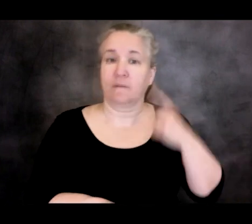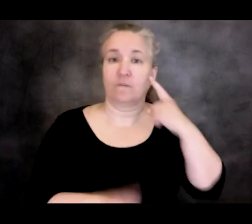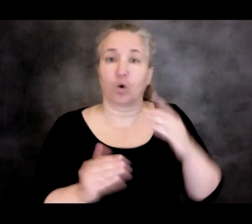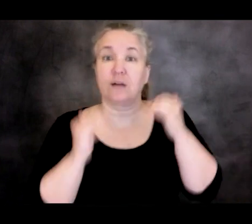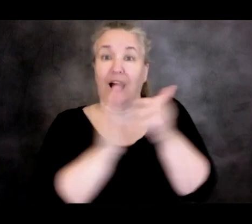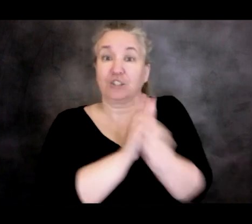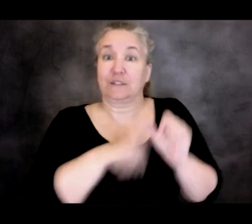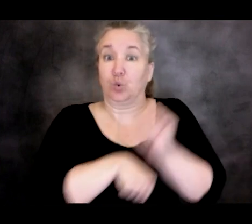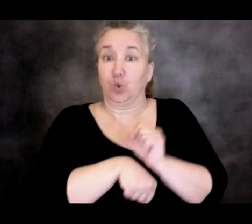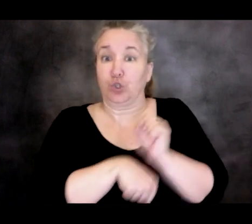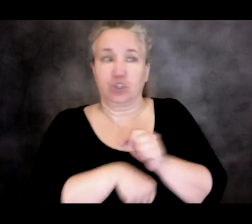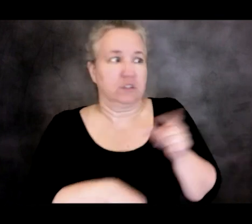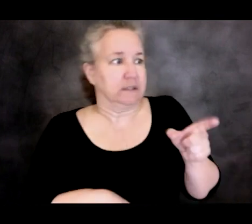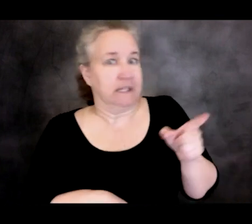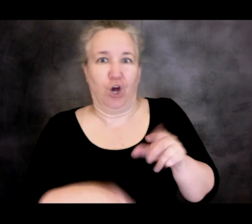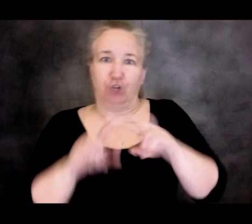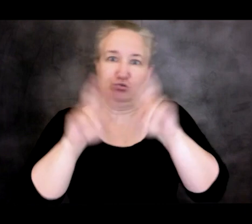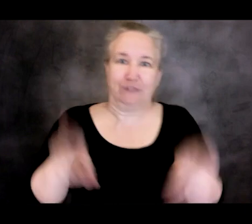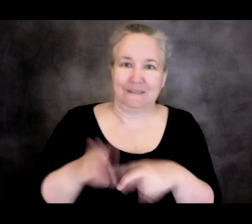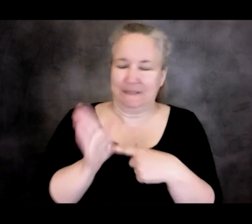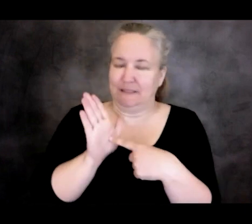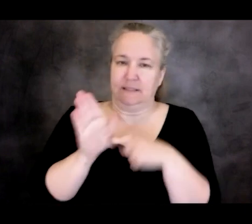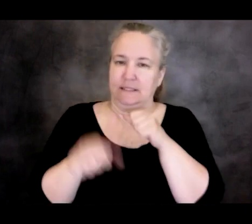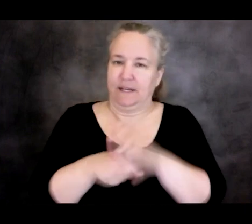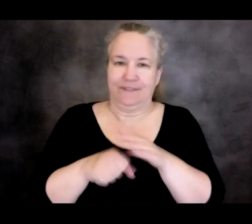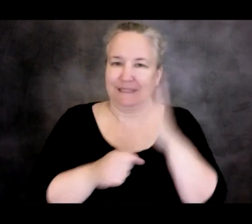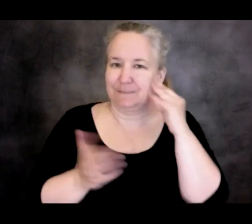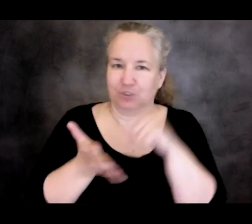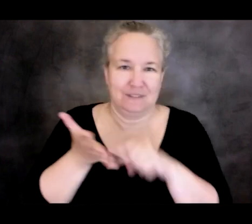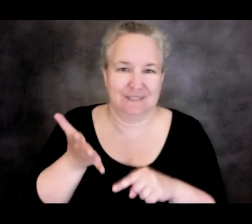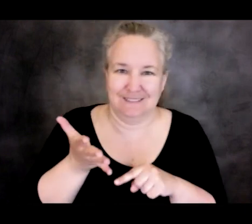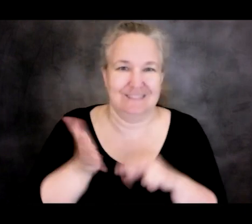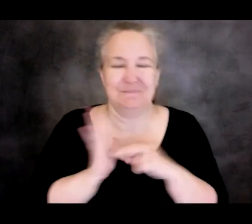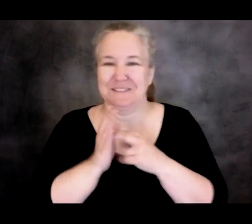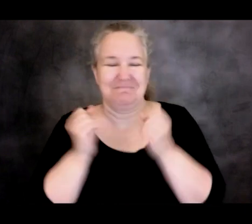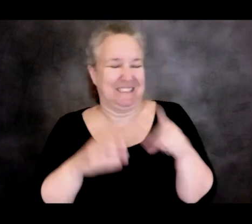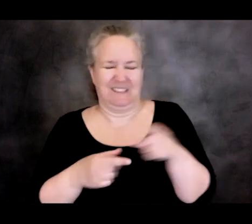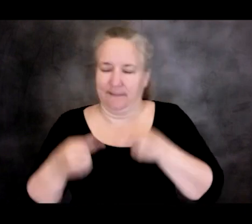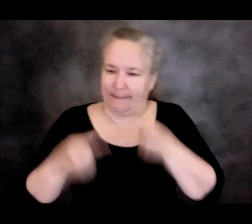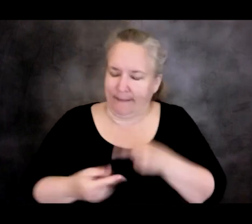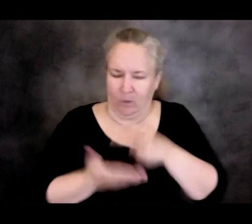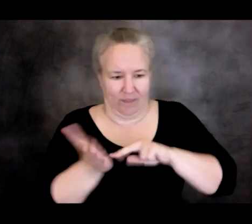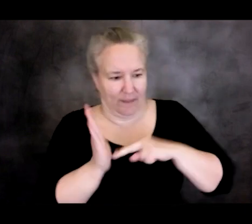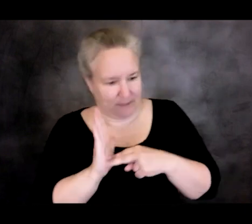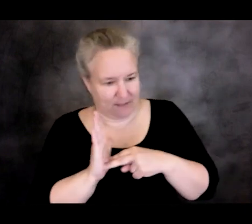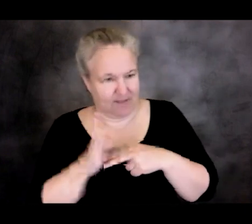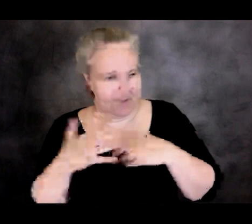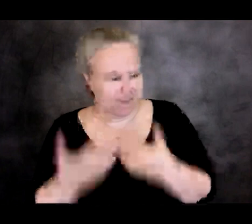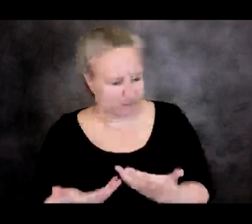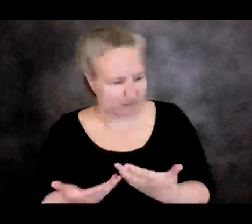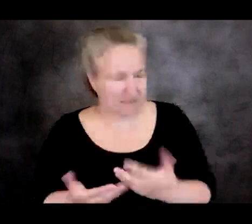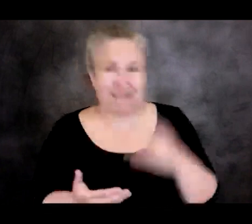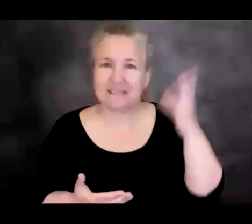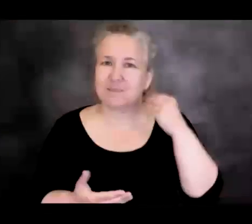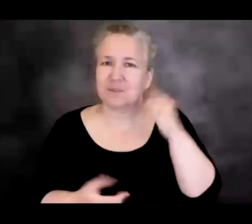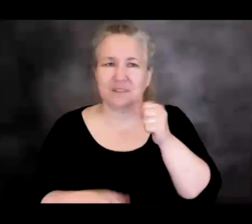work, she had a very thin resume. So many grappled with what it meant to lack the experience and